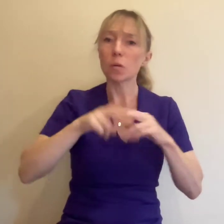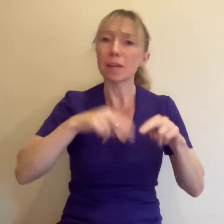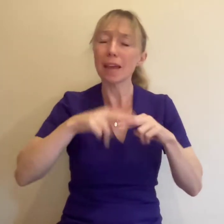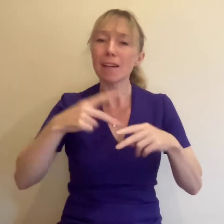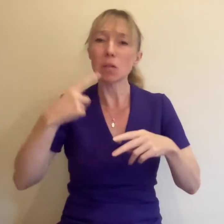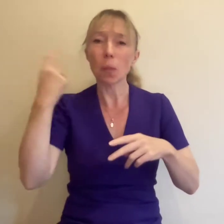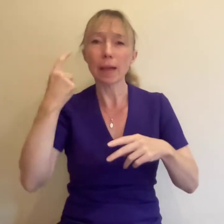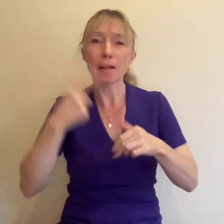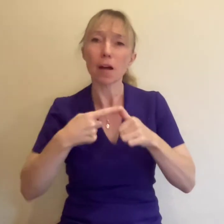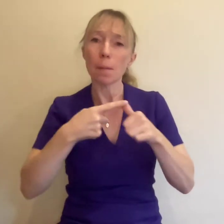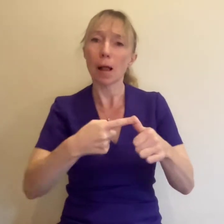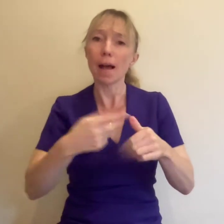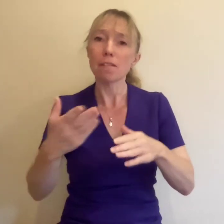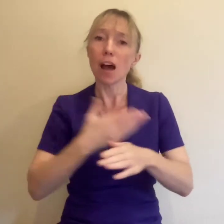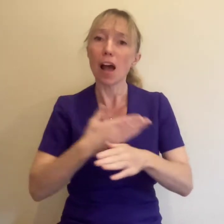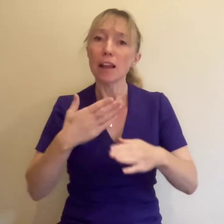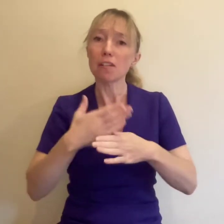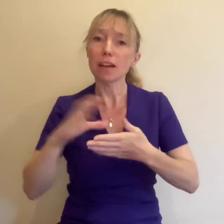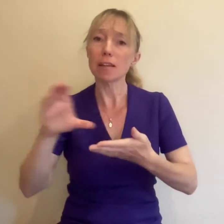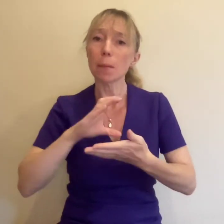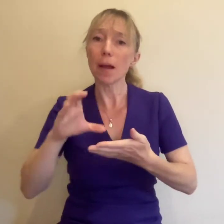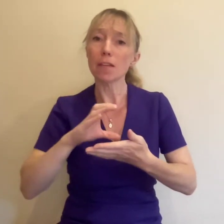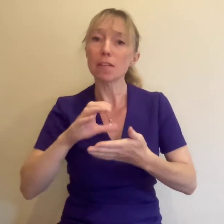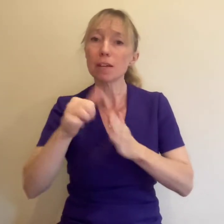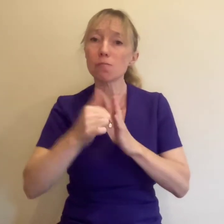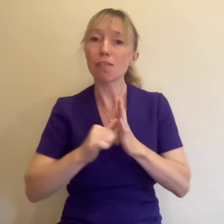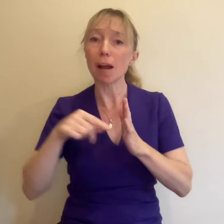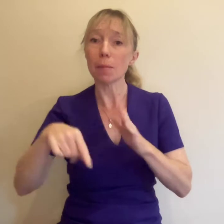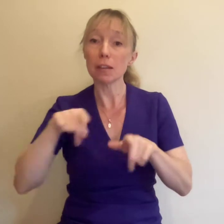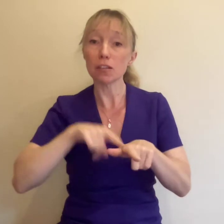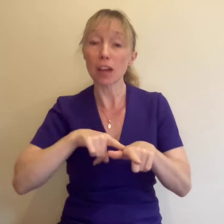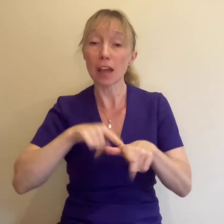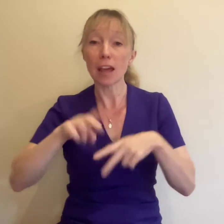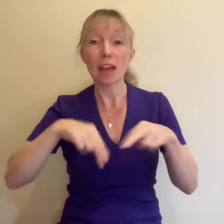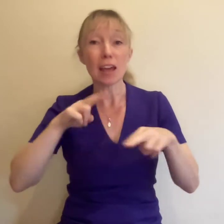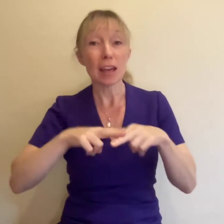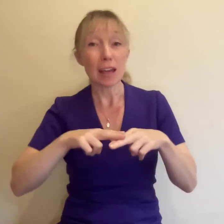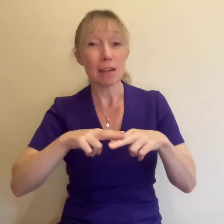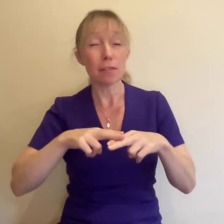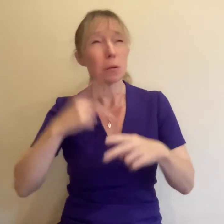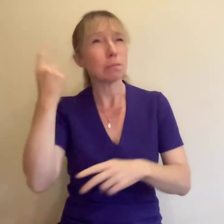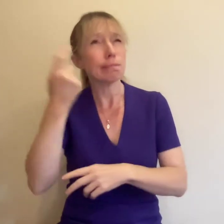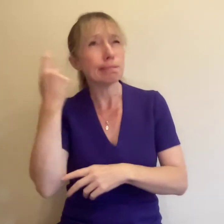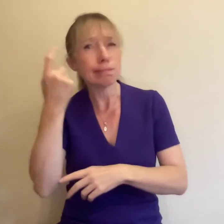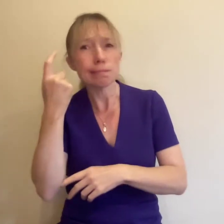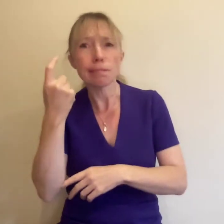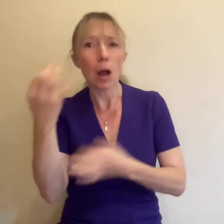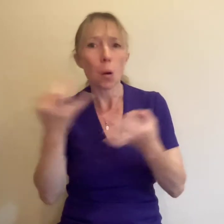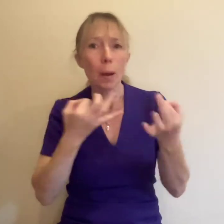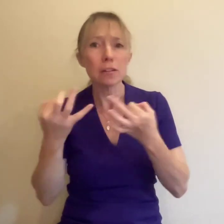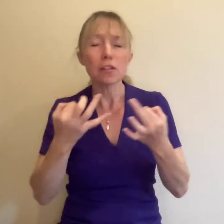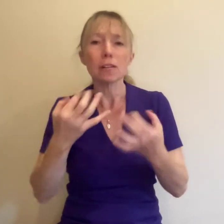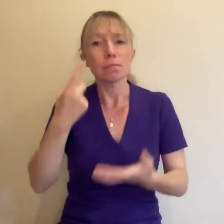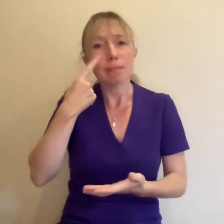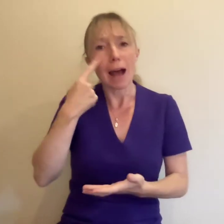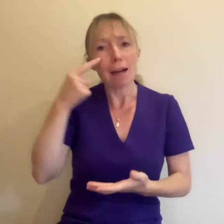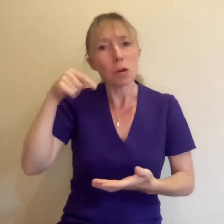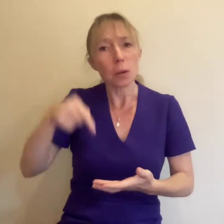year. If you have a question about the programme, please take a look through these FAQs to see if it's answered.